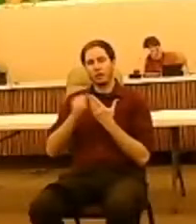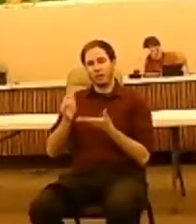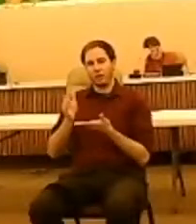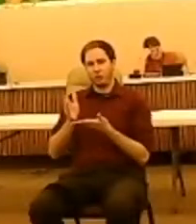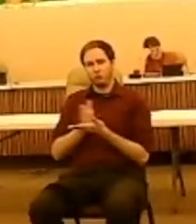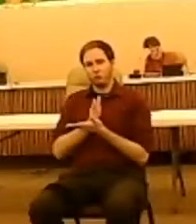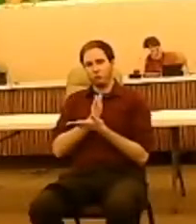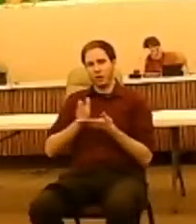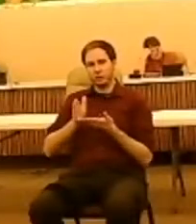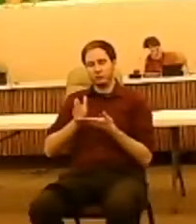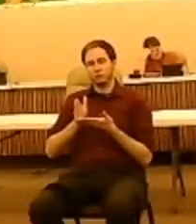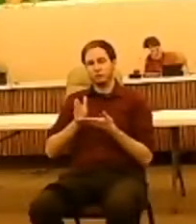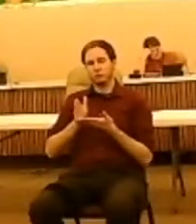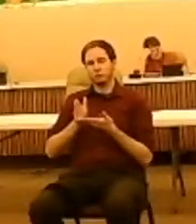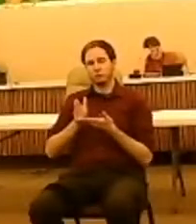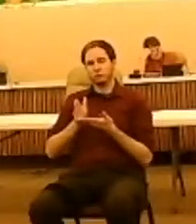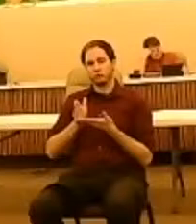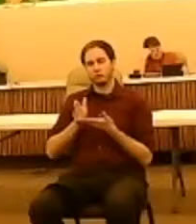range,